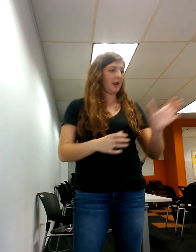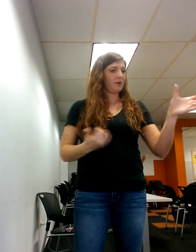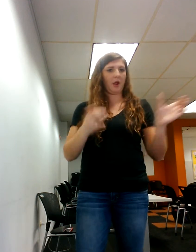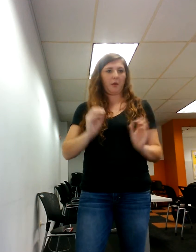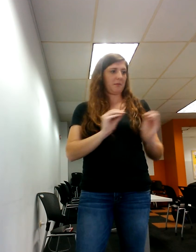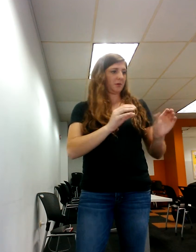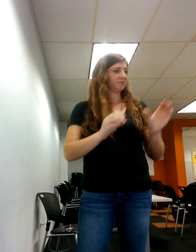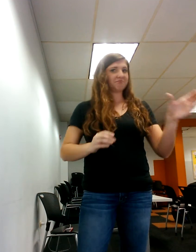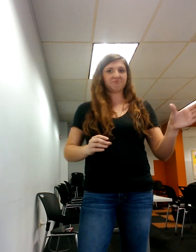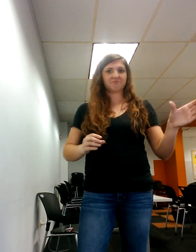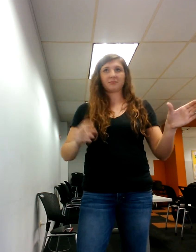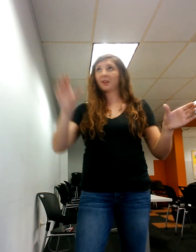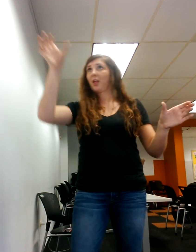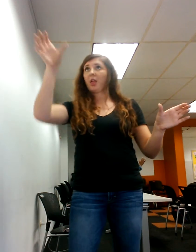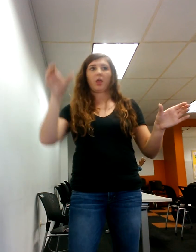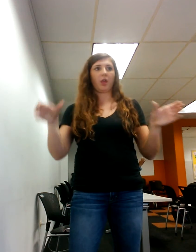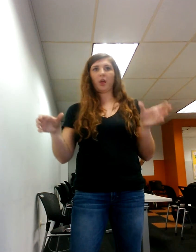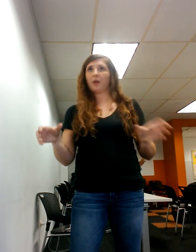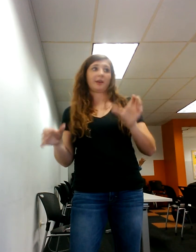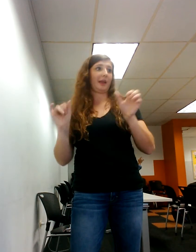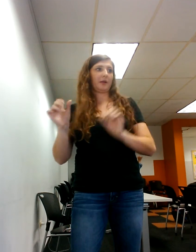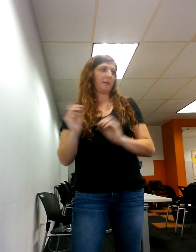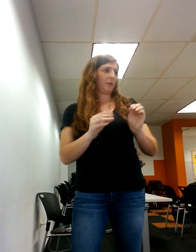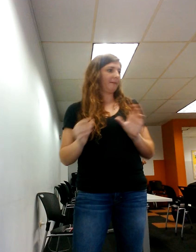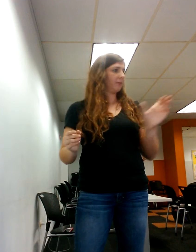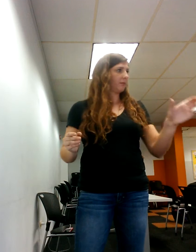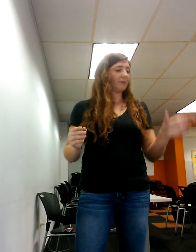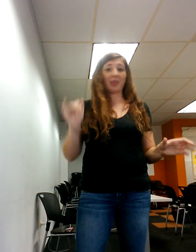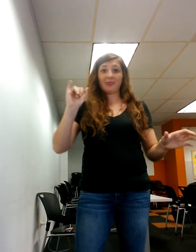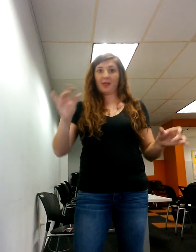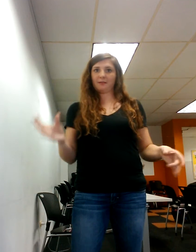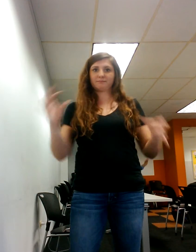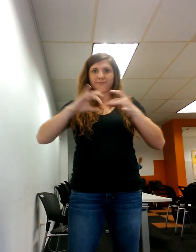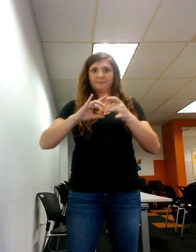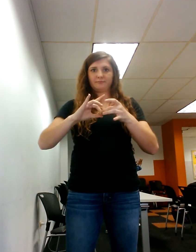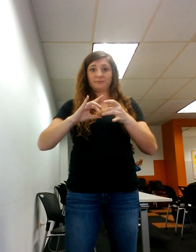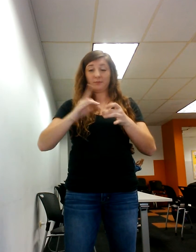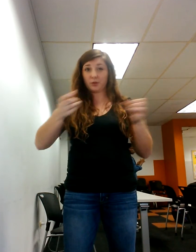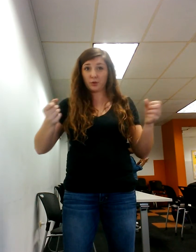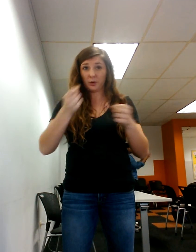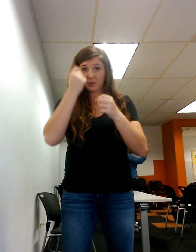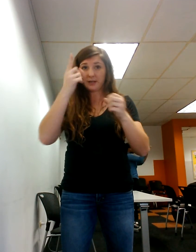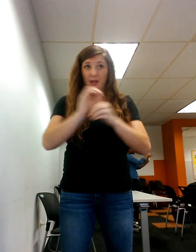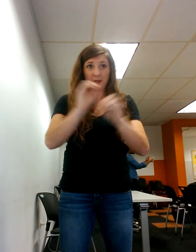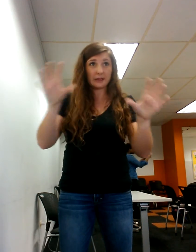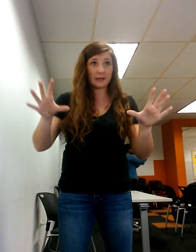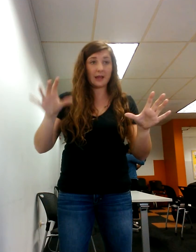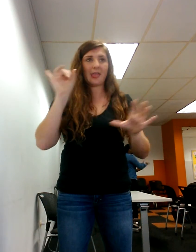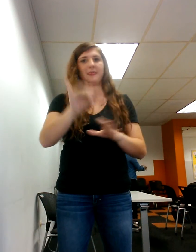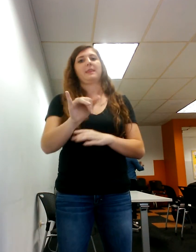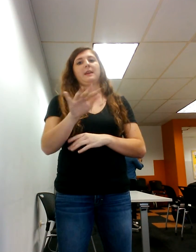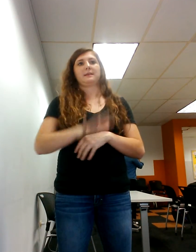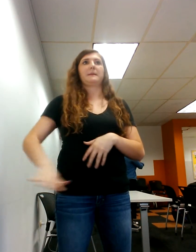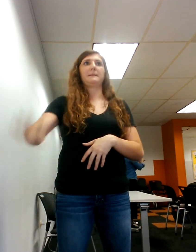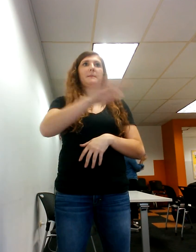another main point and another, that's what connects it all together. Can you see that? That's how we have to visually